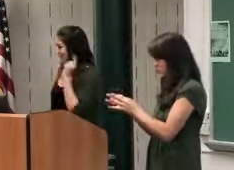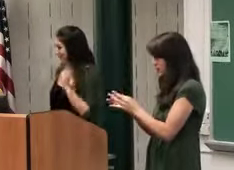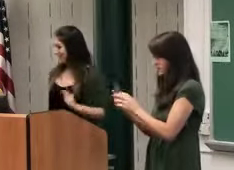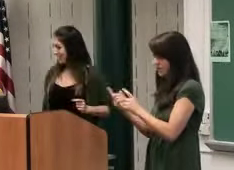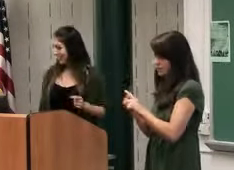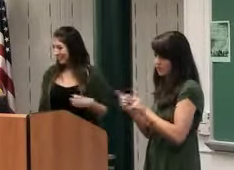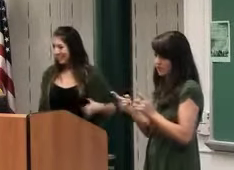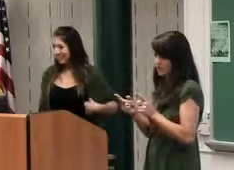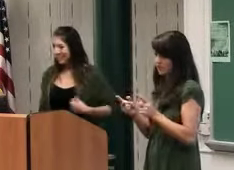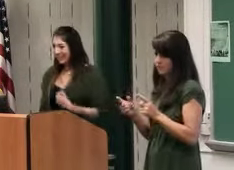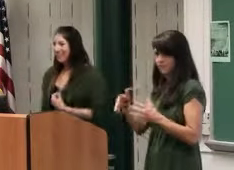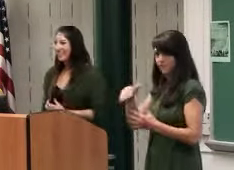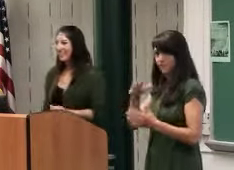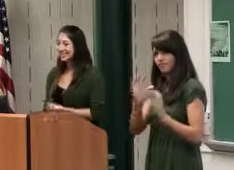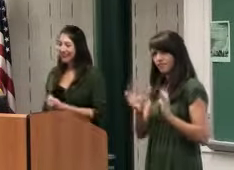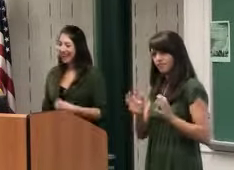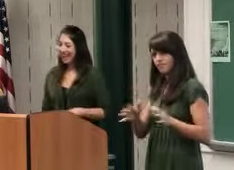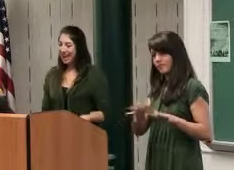See this picture?